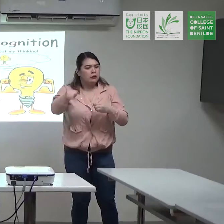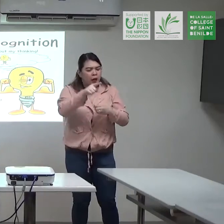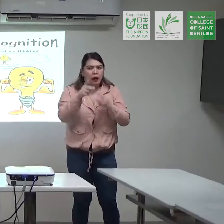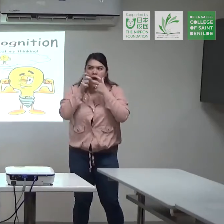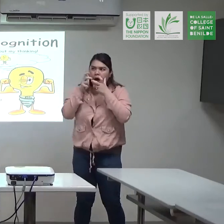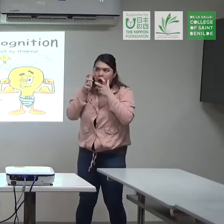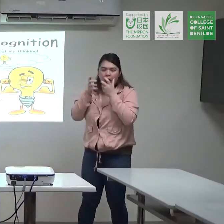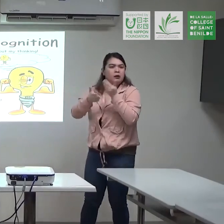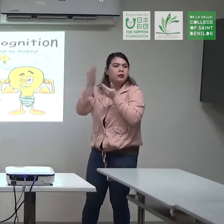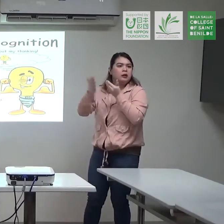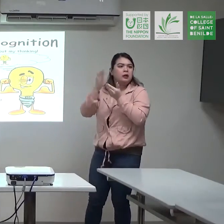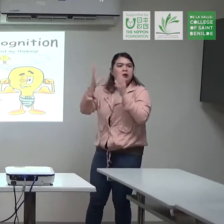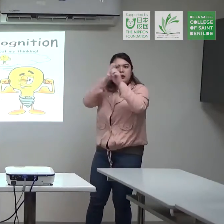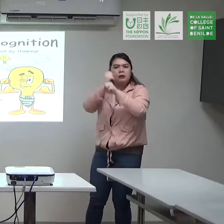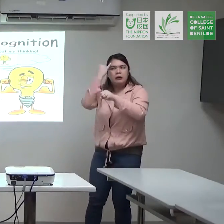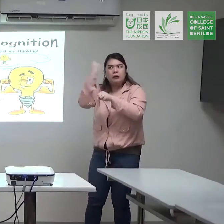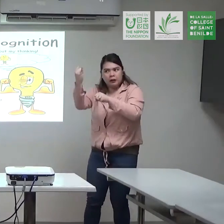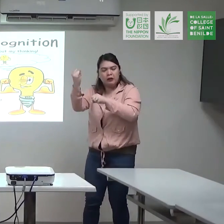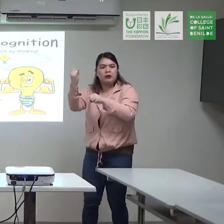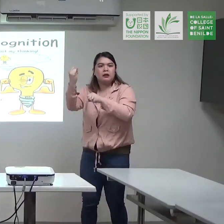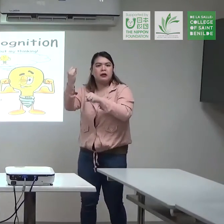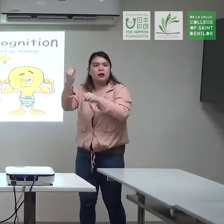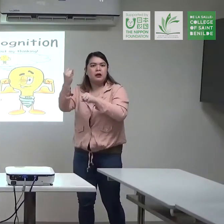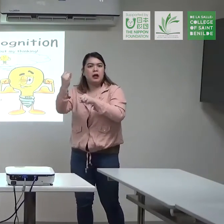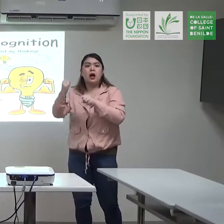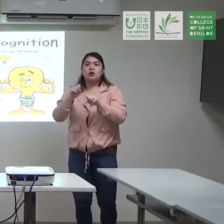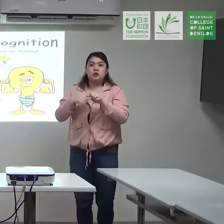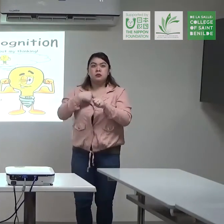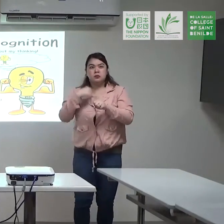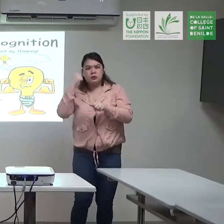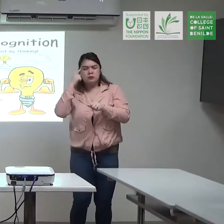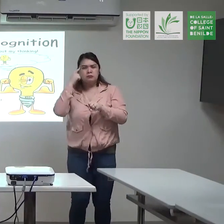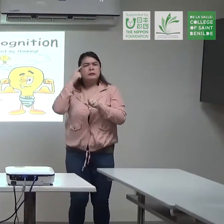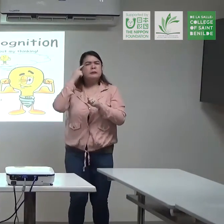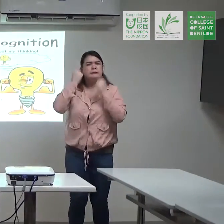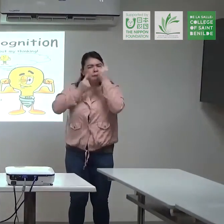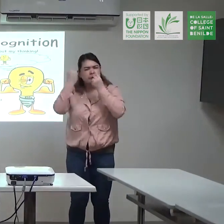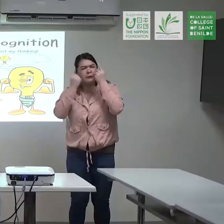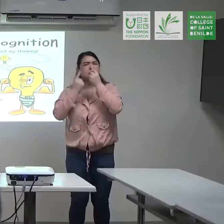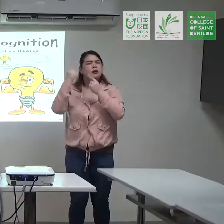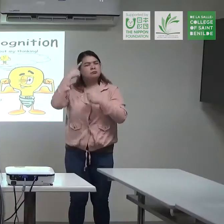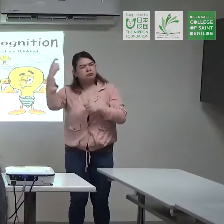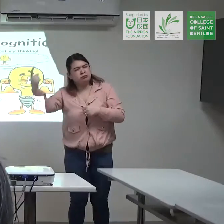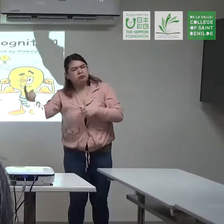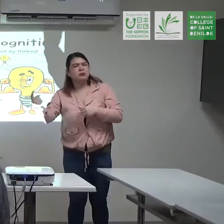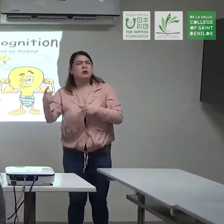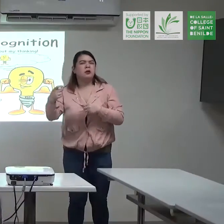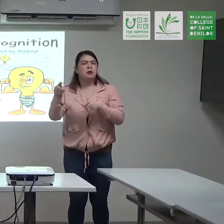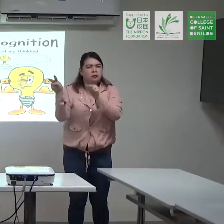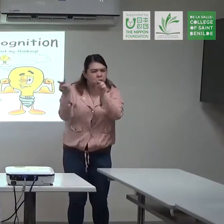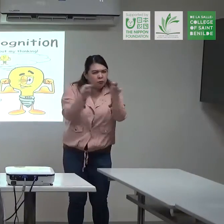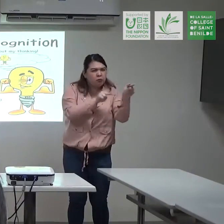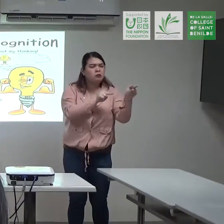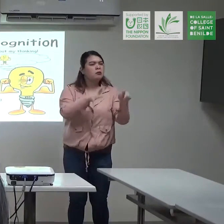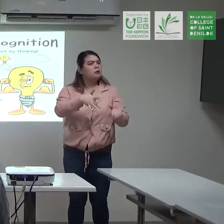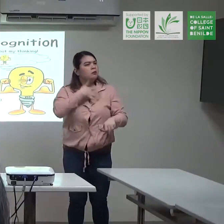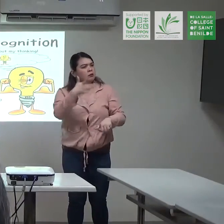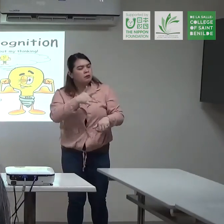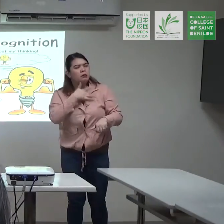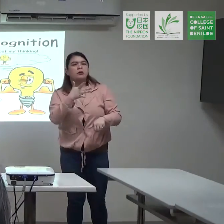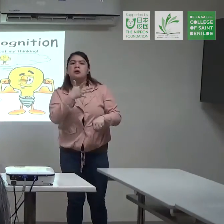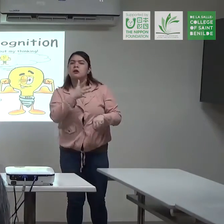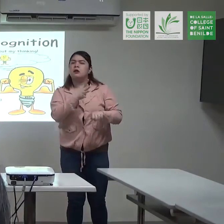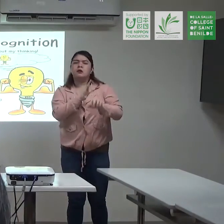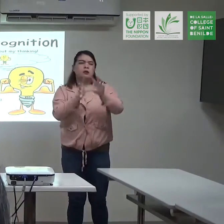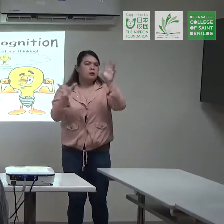about my thinking, I'm noticing, I'm wondering, I'm seeing, I'm feeling.